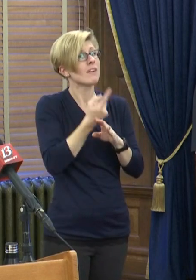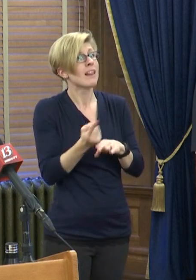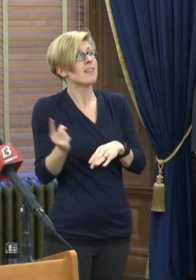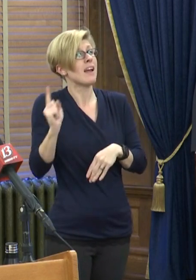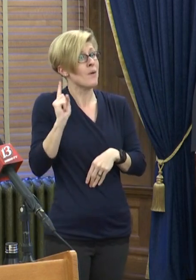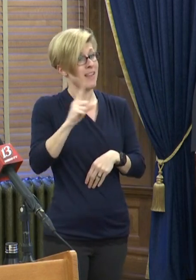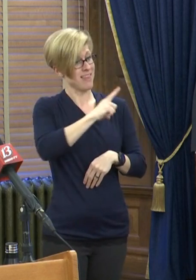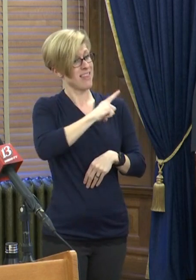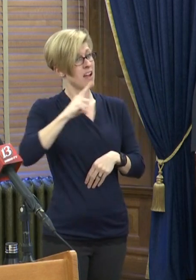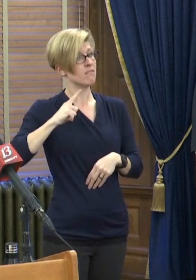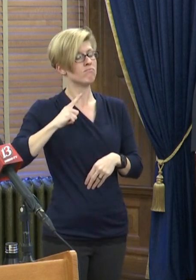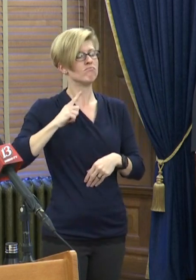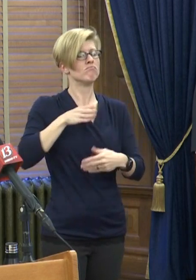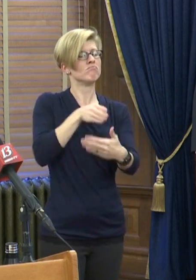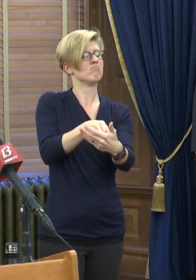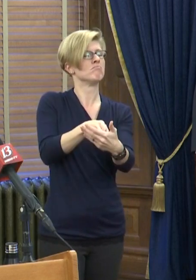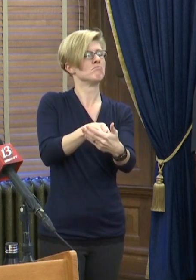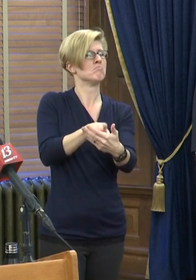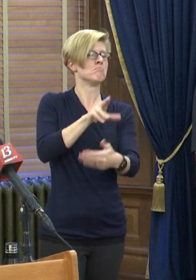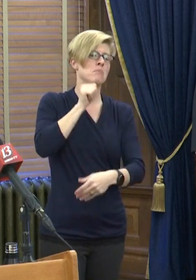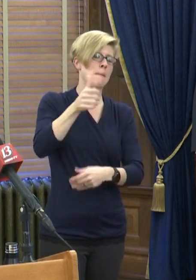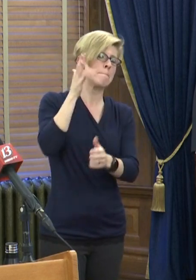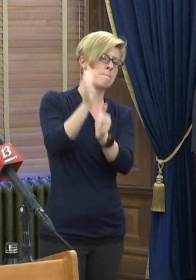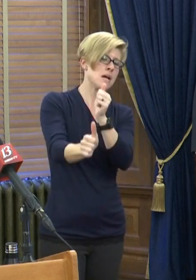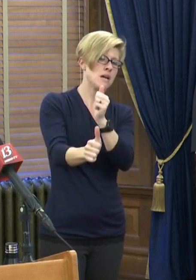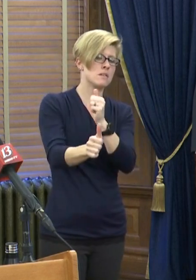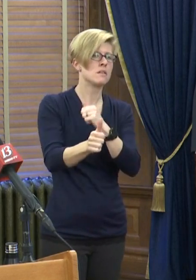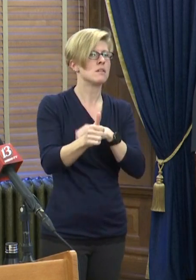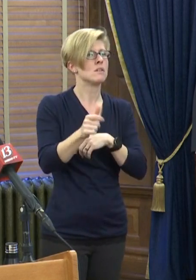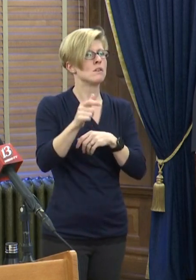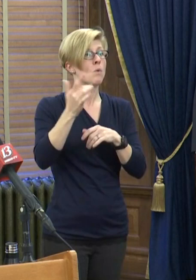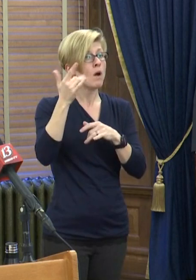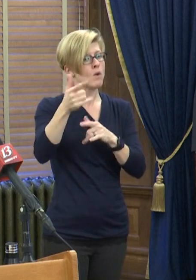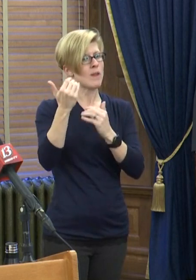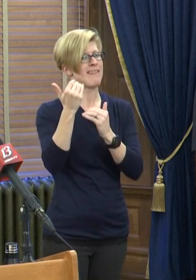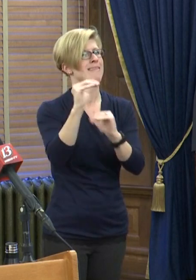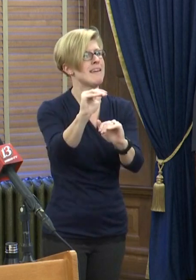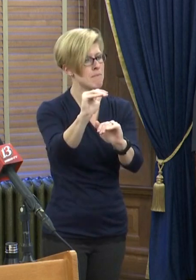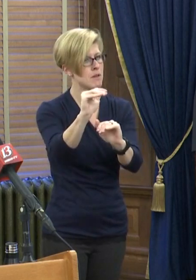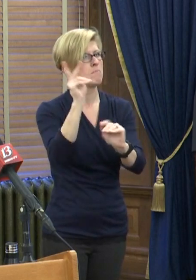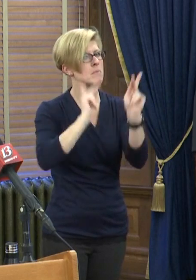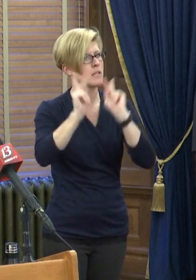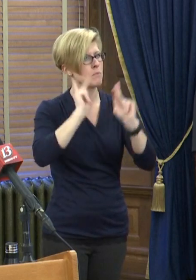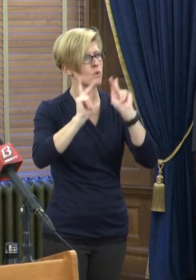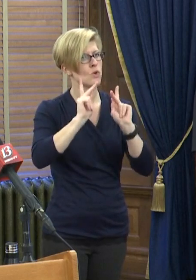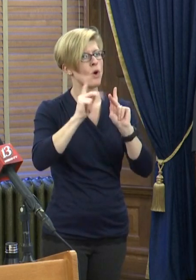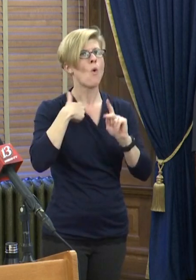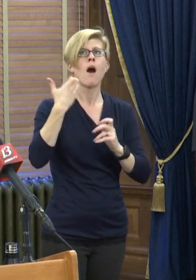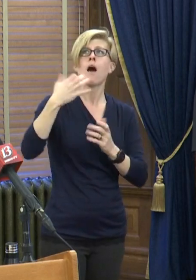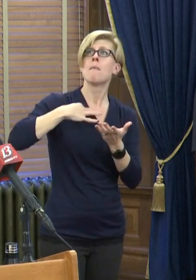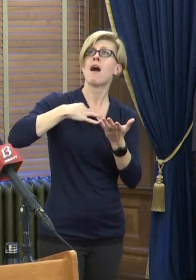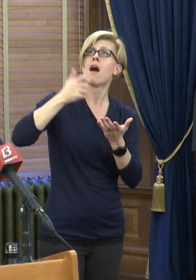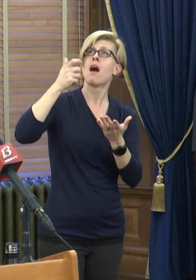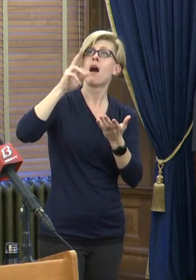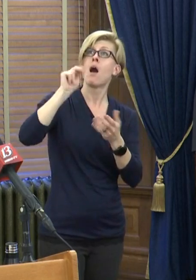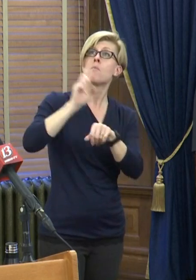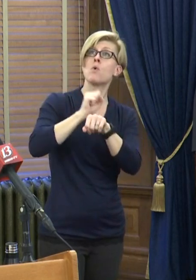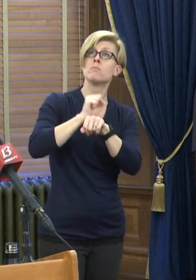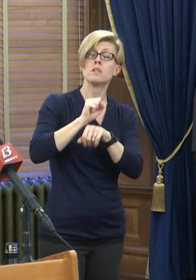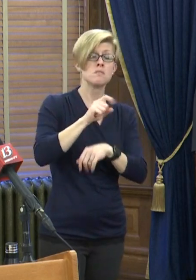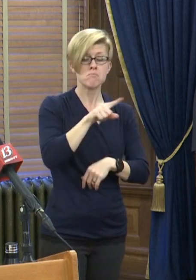proposed legislation that would further limit the number of unemployment insurance benefit weeks available to Kansans.